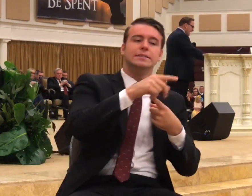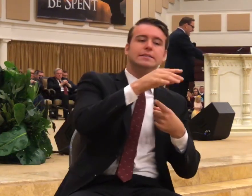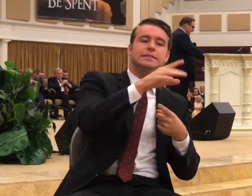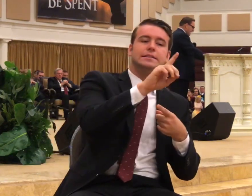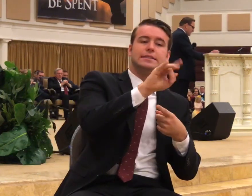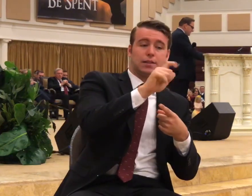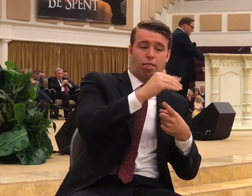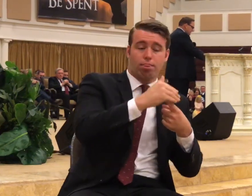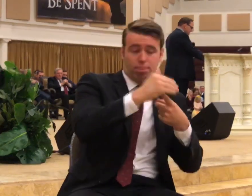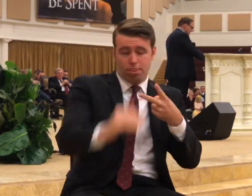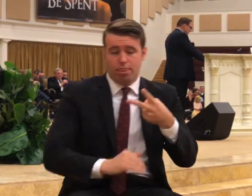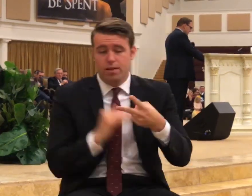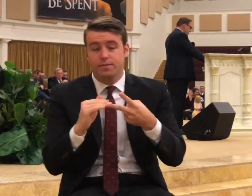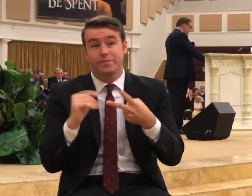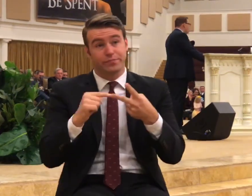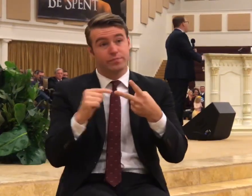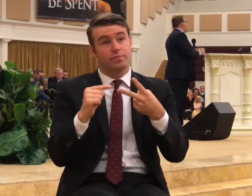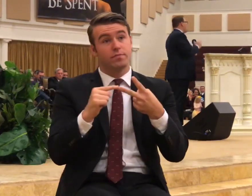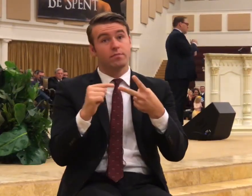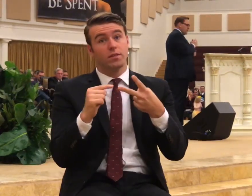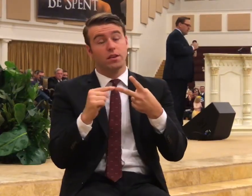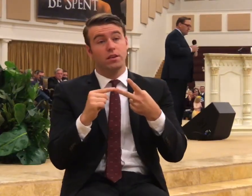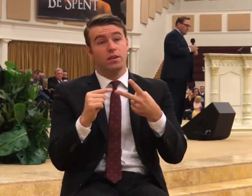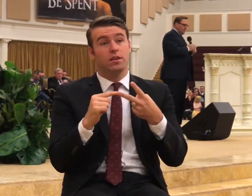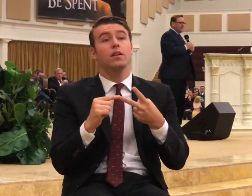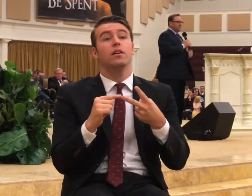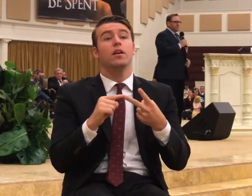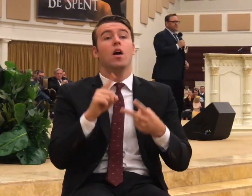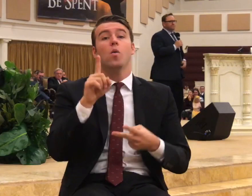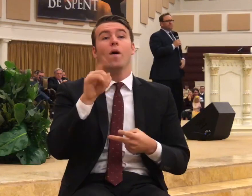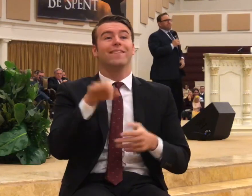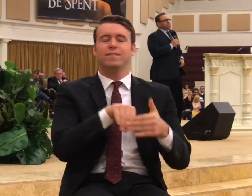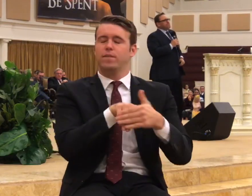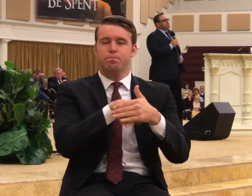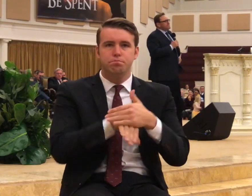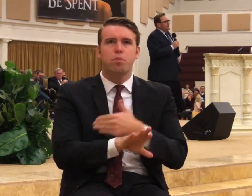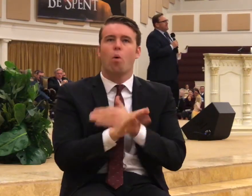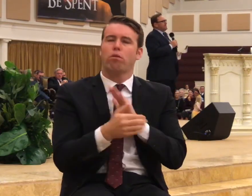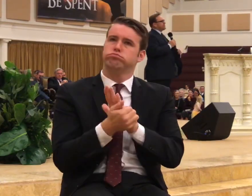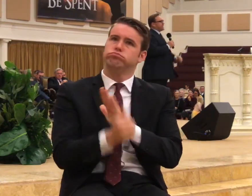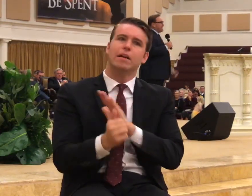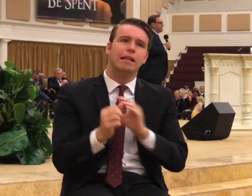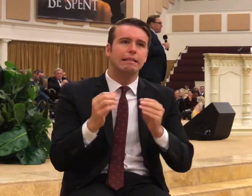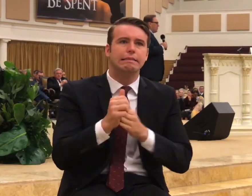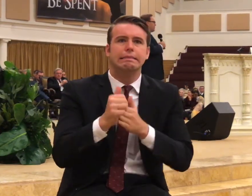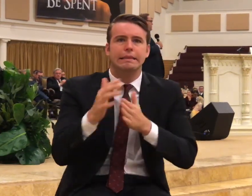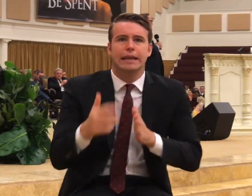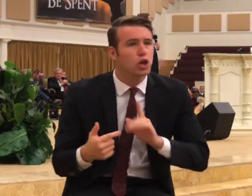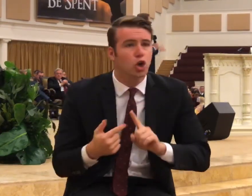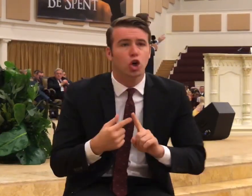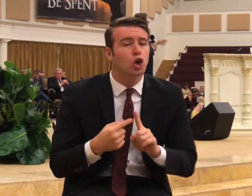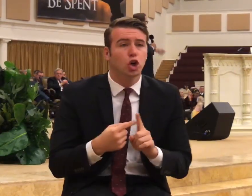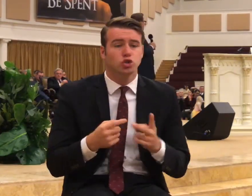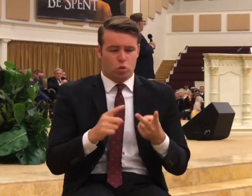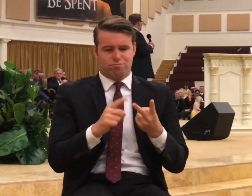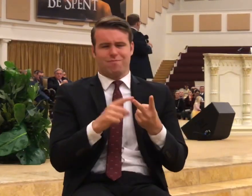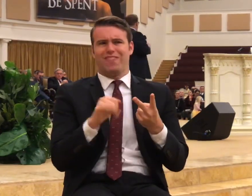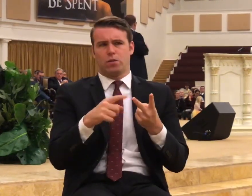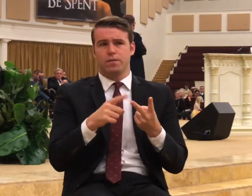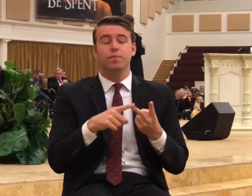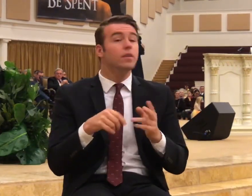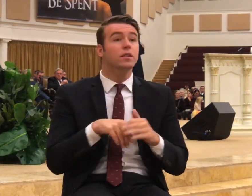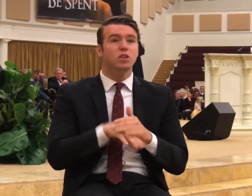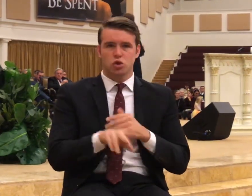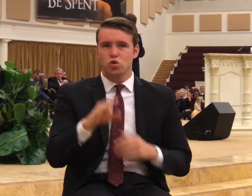This guy he's one of the born leaders. I mean, it just came in the world. You've seen it. On